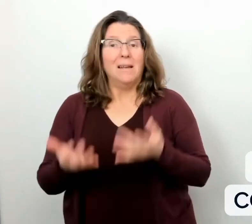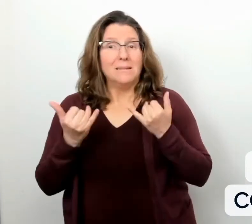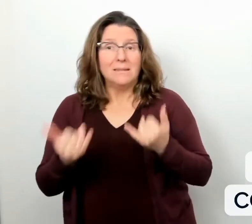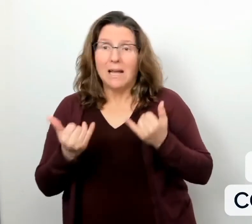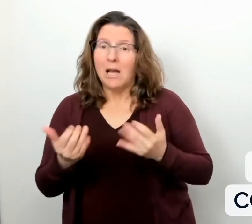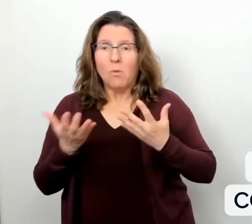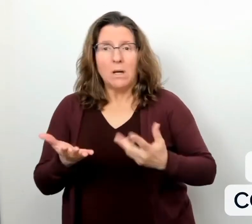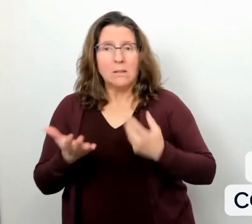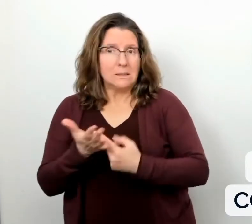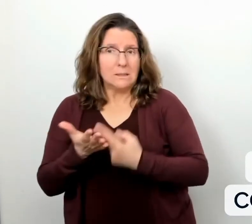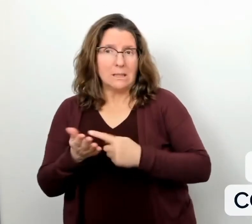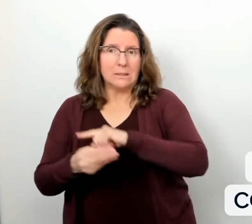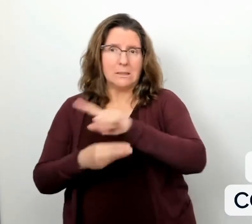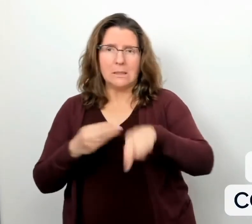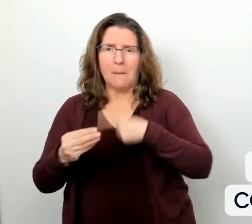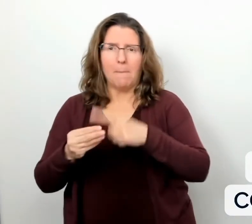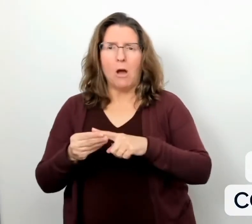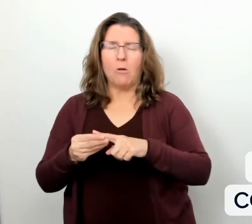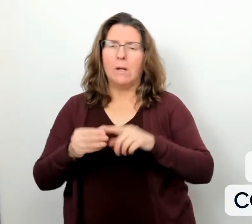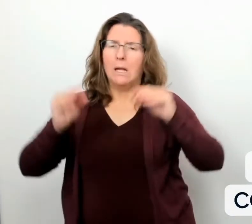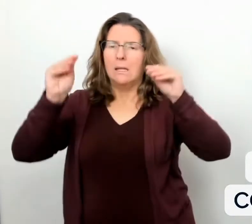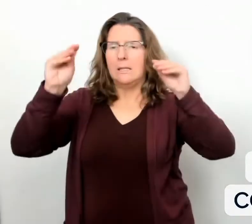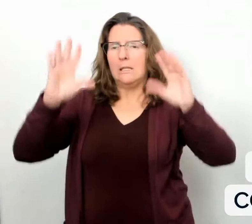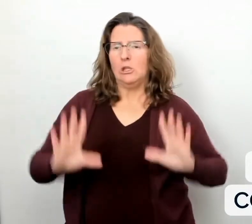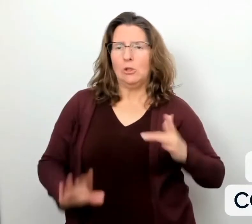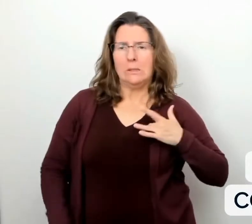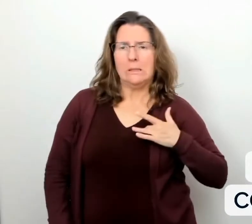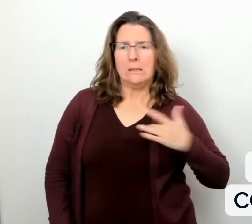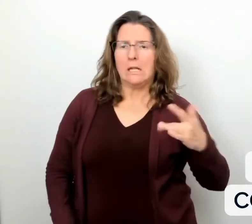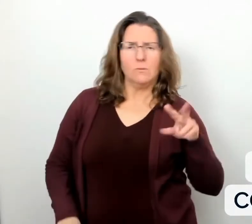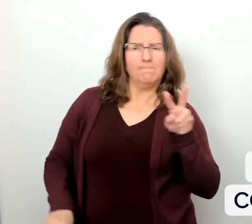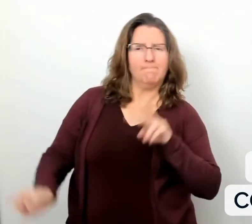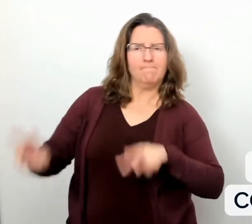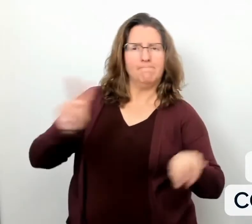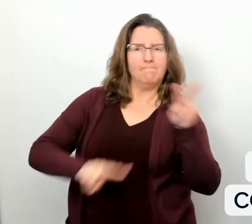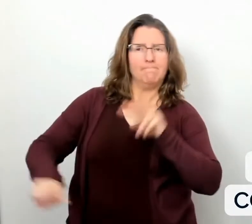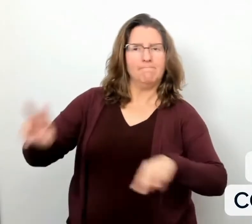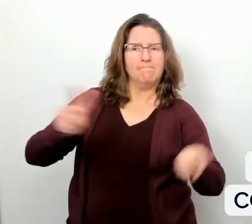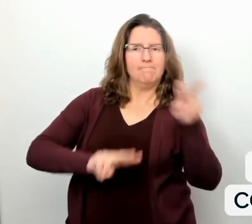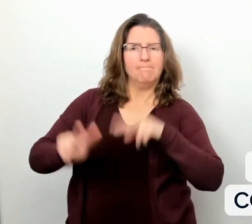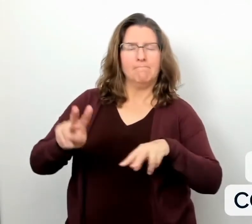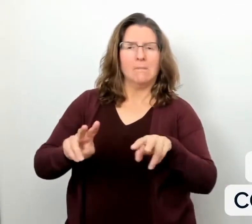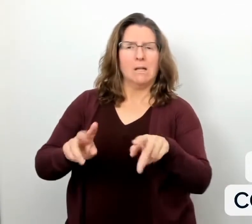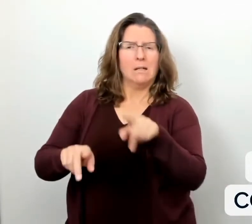In this lecture, we are going to take some time to look at the teacher's role in presuming